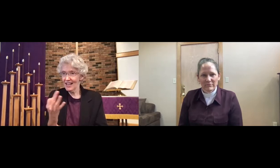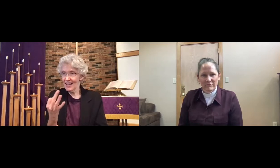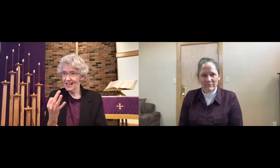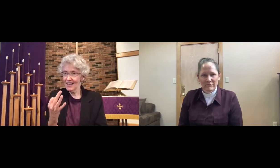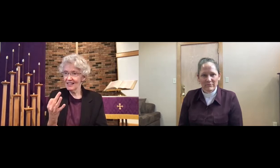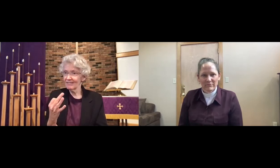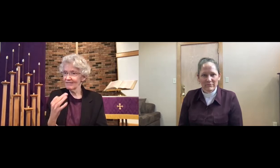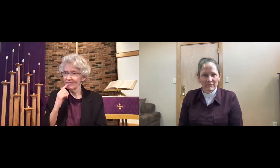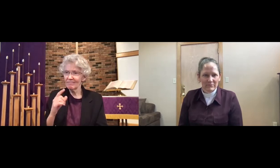So that Friday,